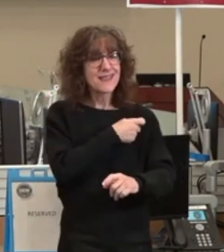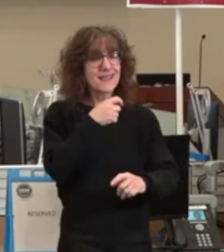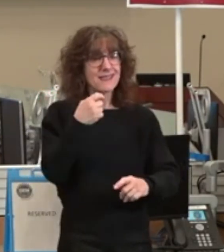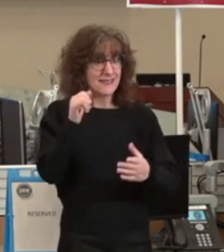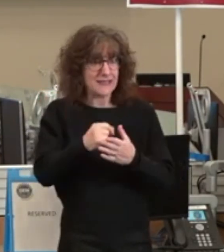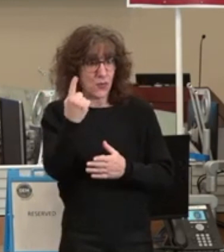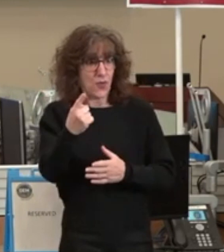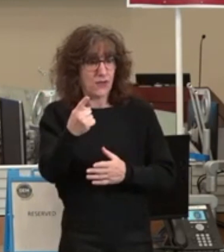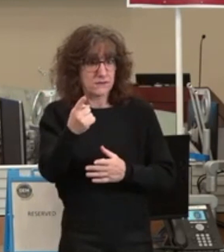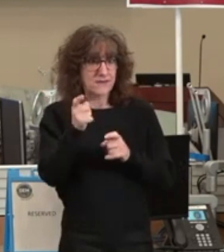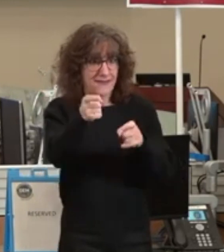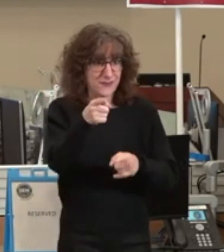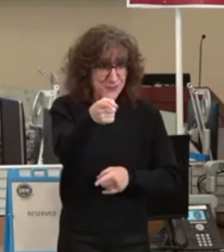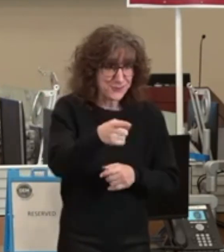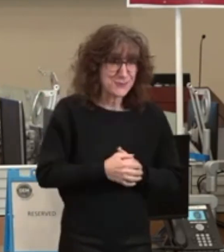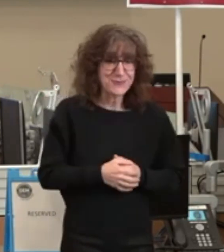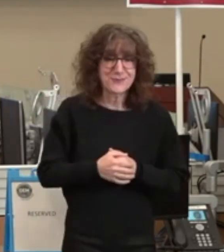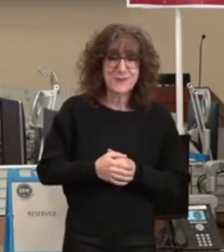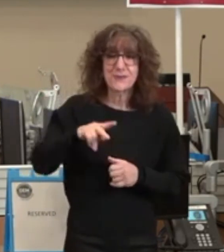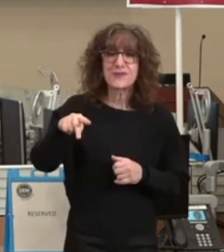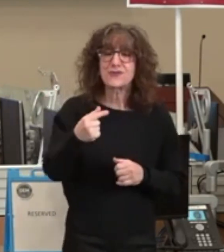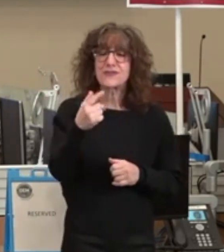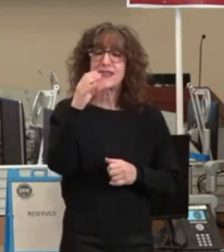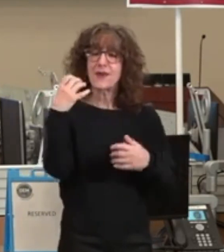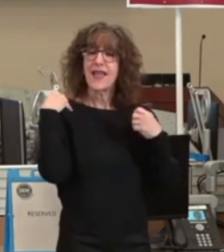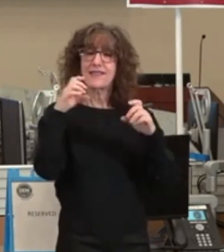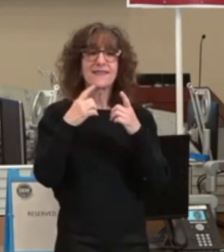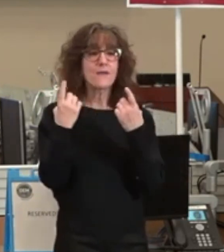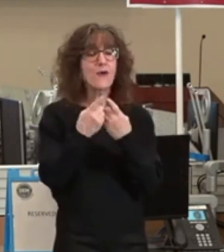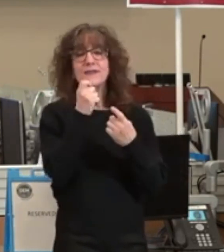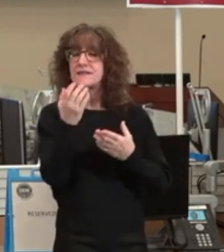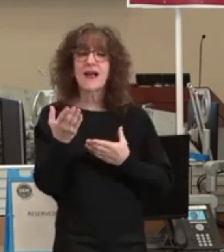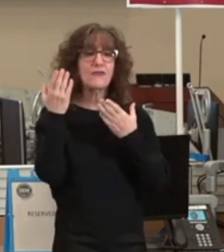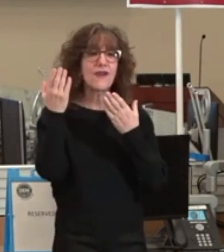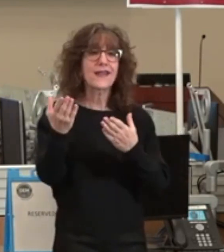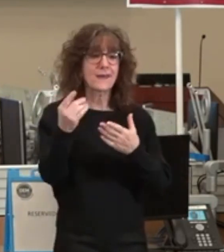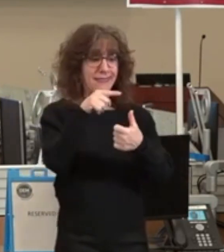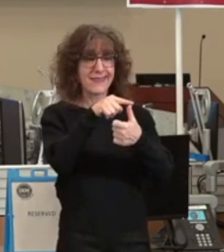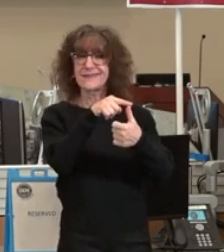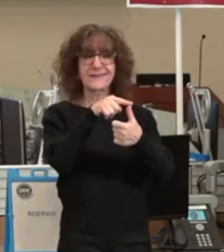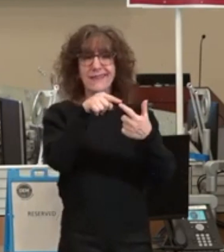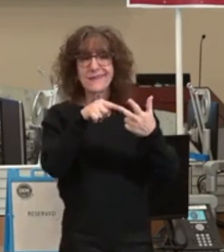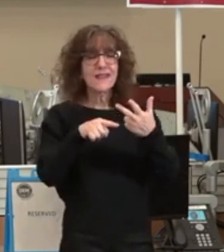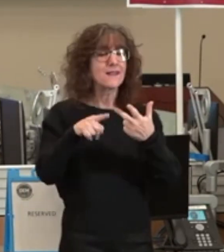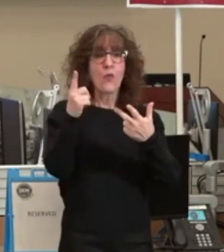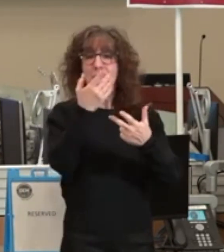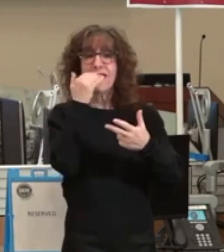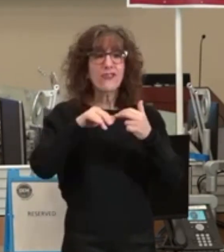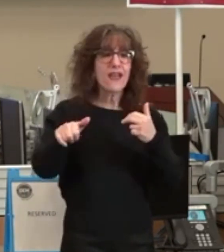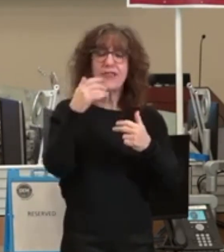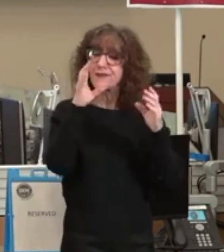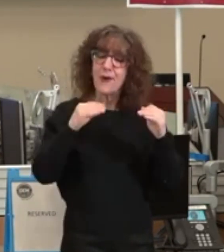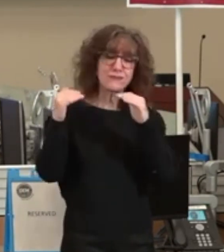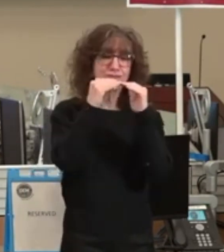available to you first. The Prince George's County Health Department does not recommend one vaccine brand over another.